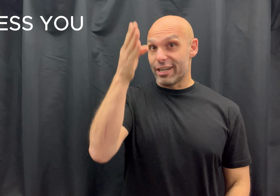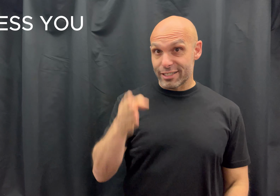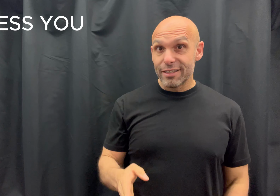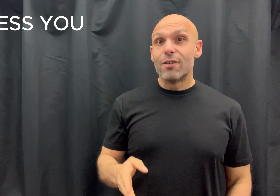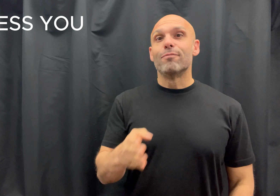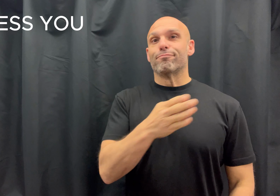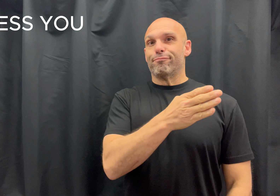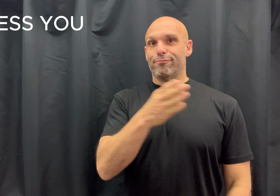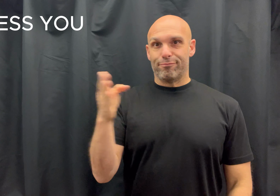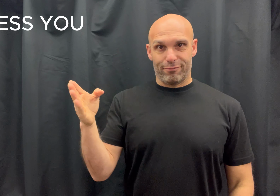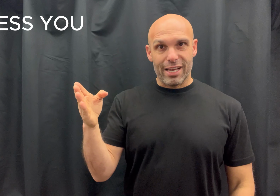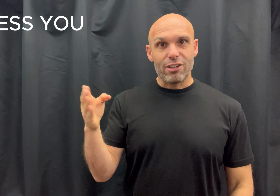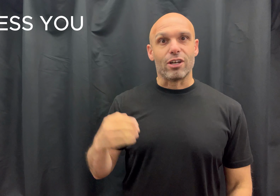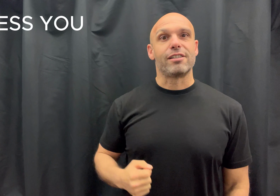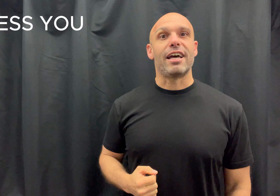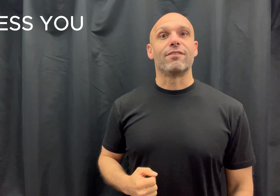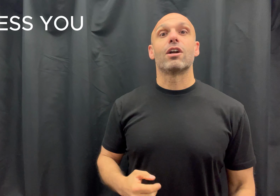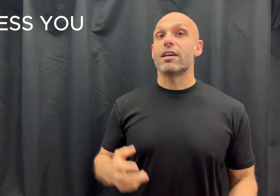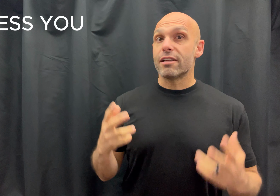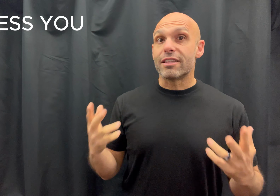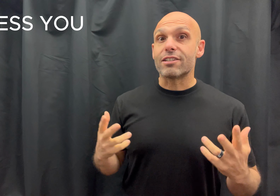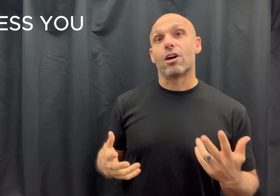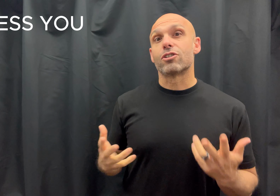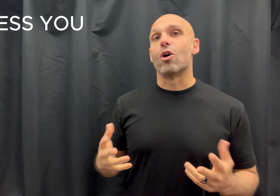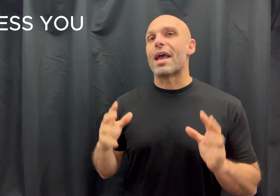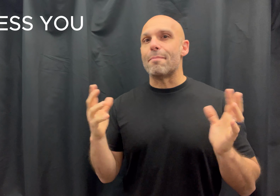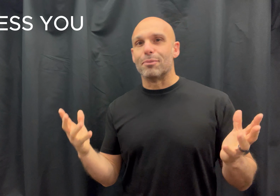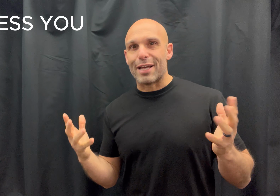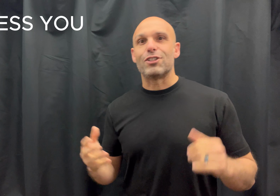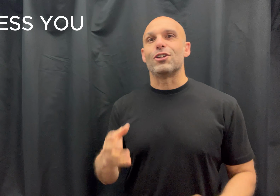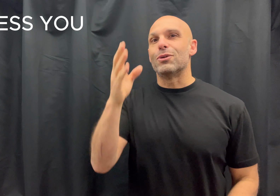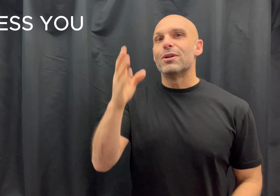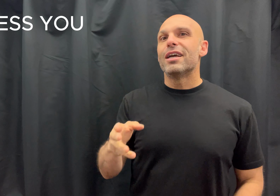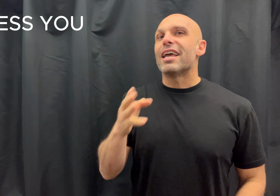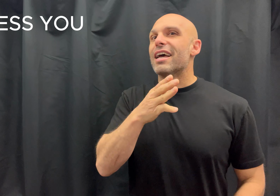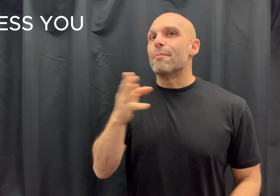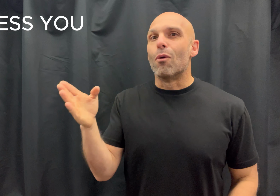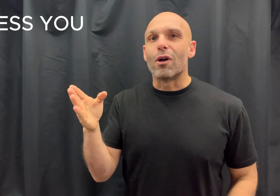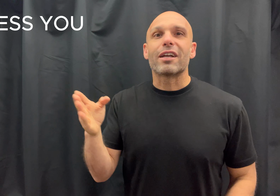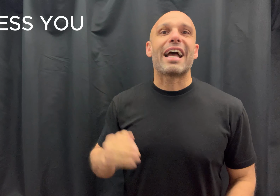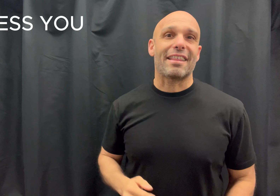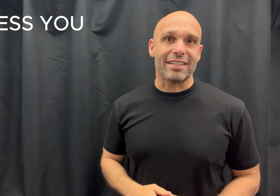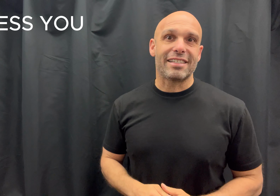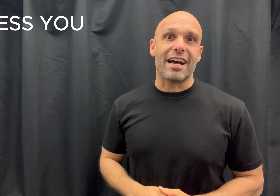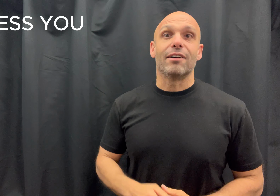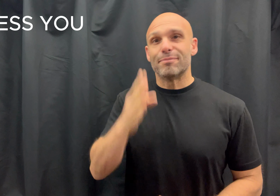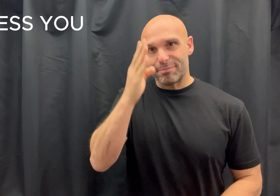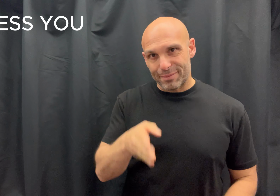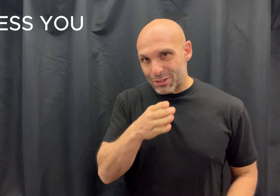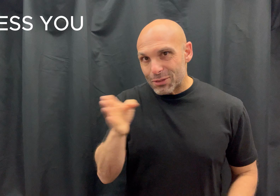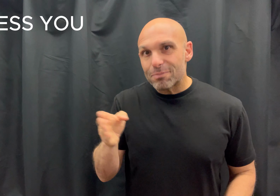does. Okay, draws a sign of a cross. That's also a bless you, more Catholic style.